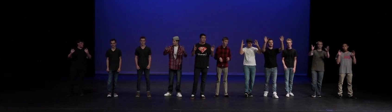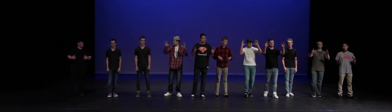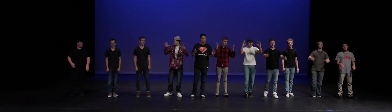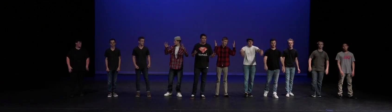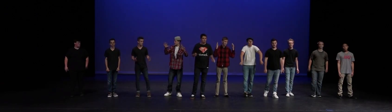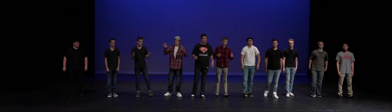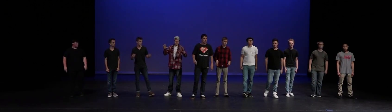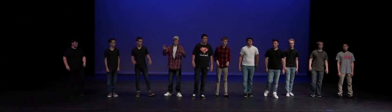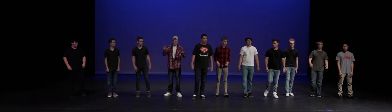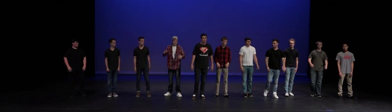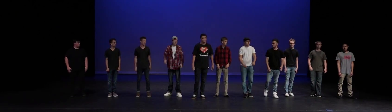It's a